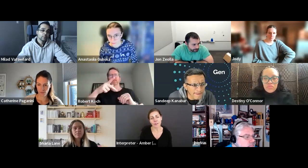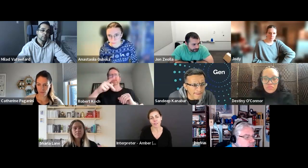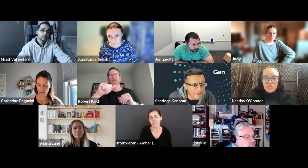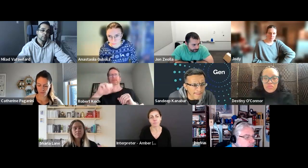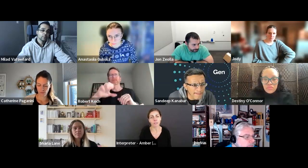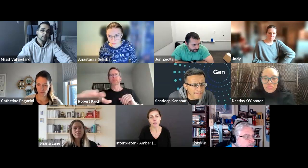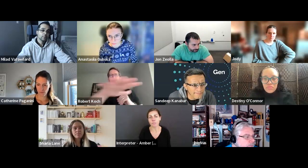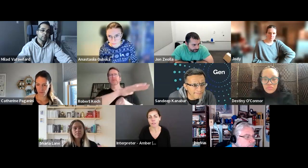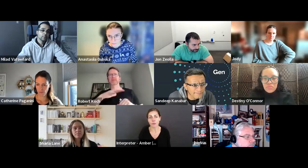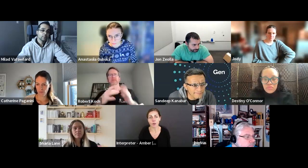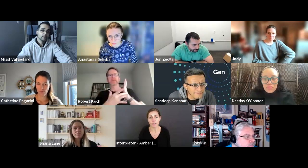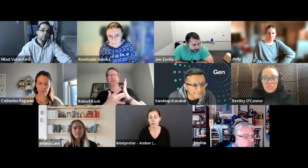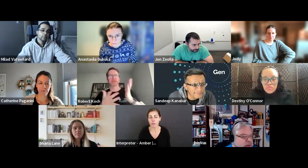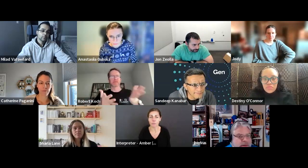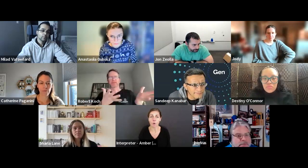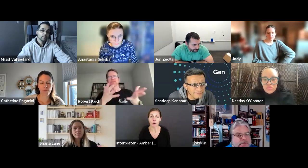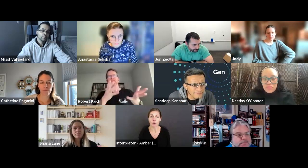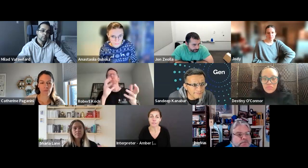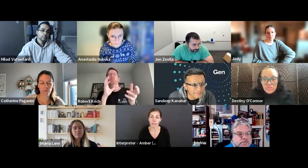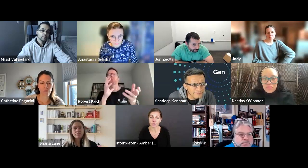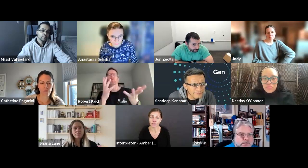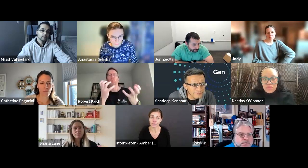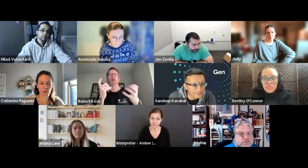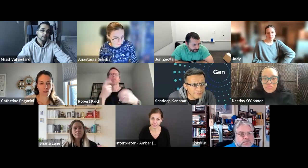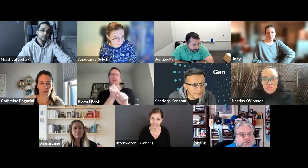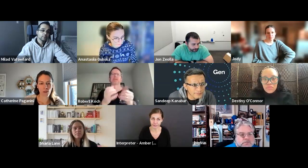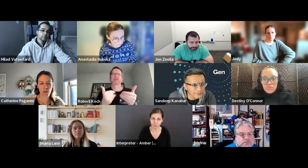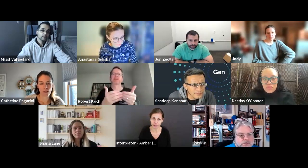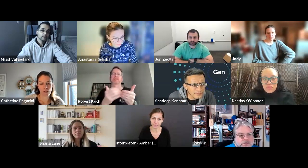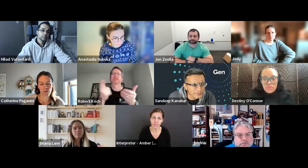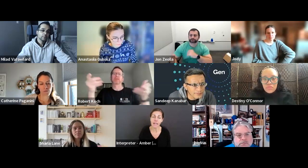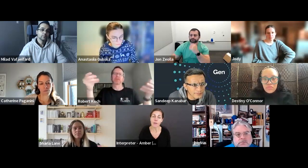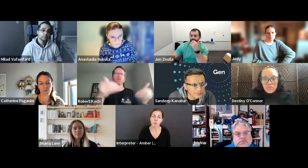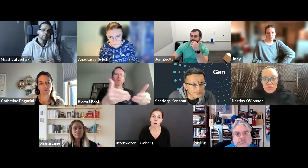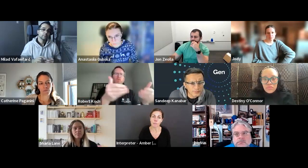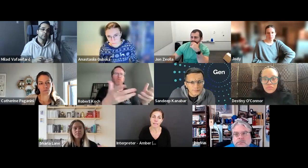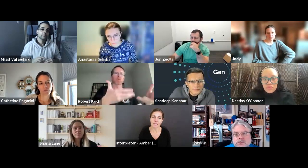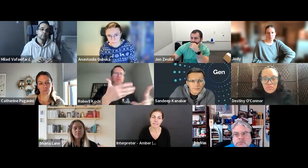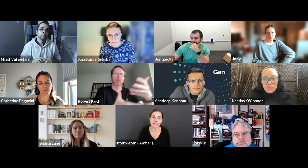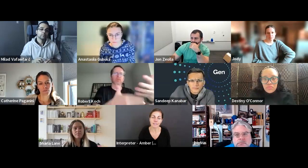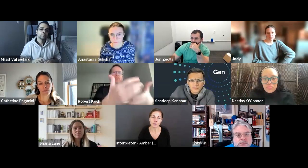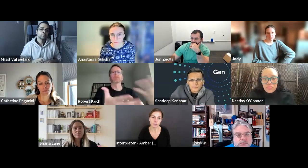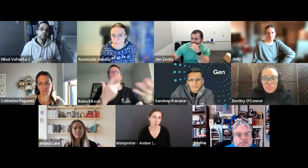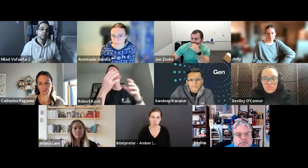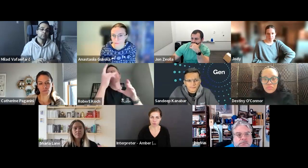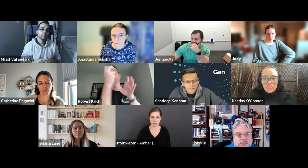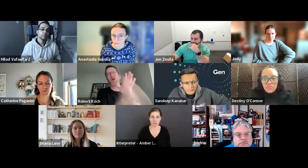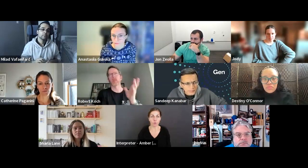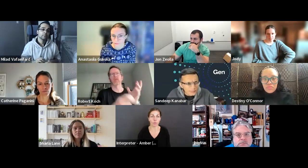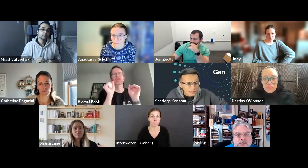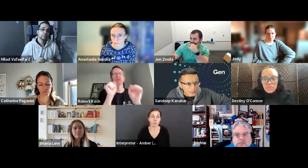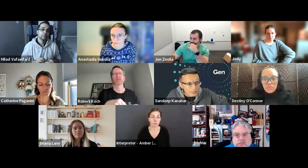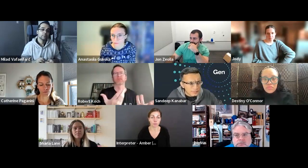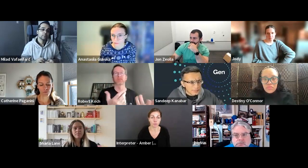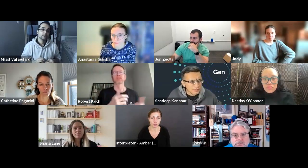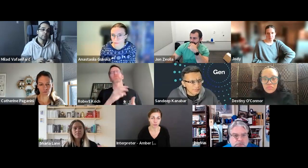know. I know that sometimes deaf and hard of hearing people are scared to get into this tech space, and we want to make it easier and more welcoming for